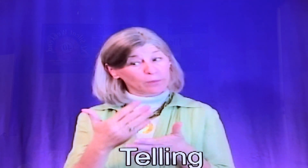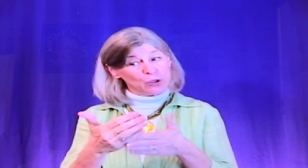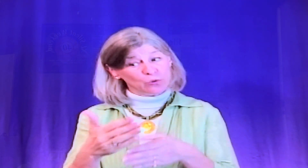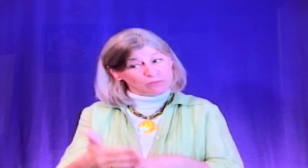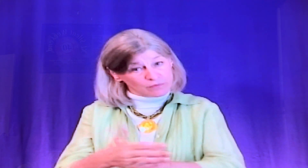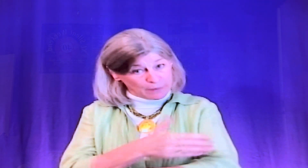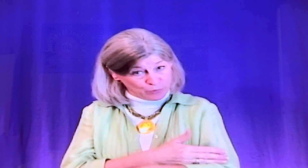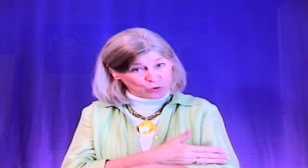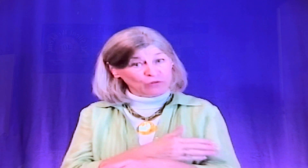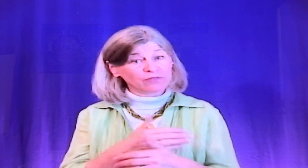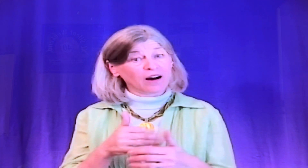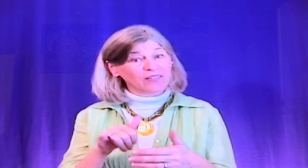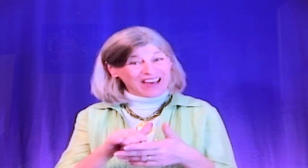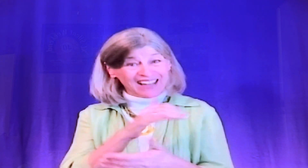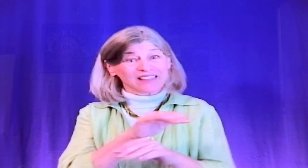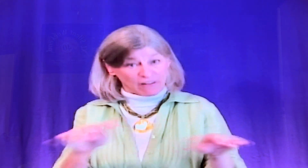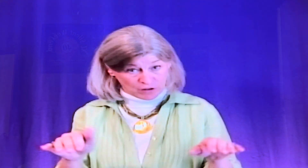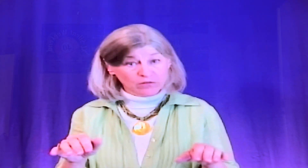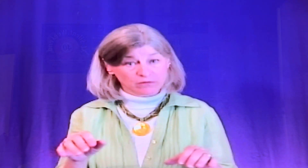you improve on that level.